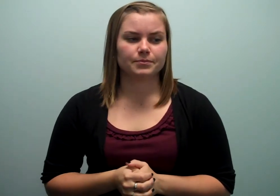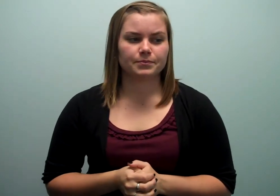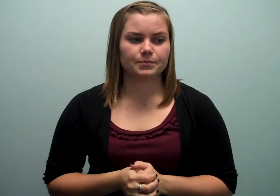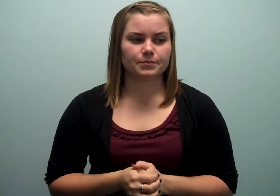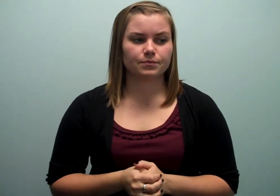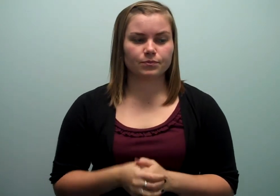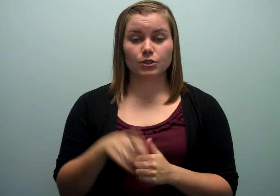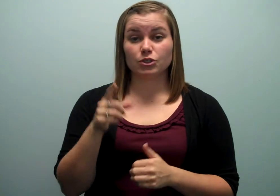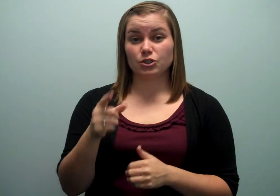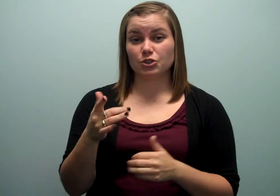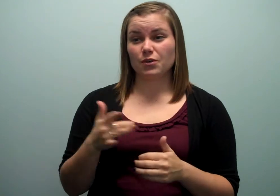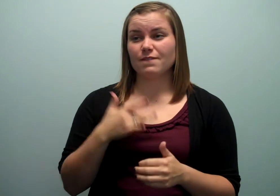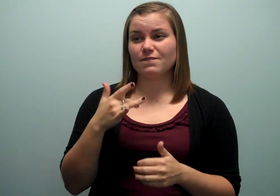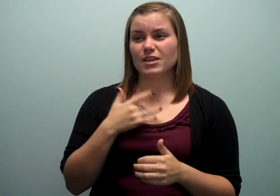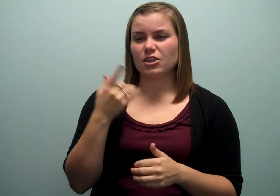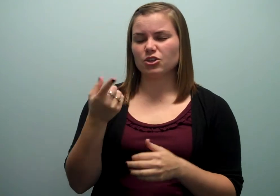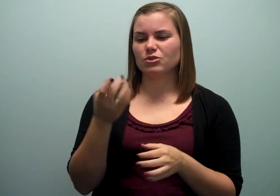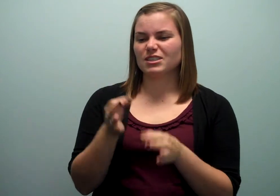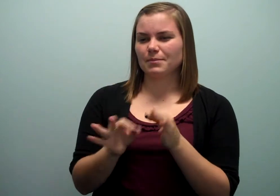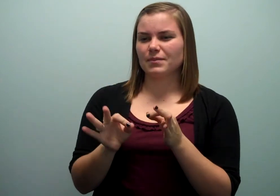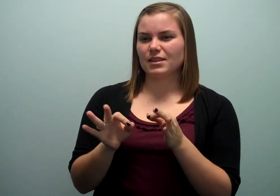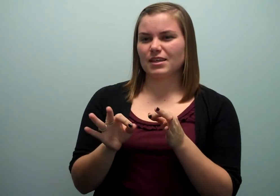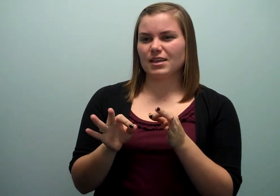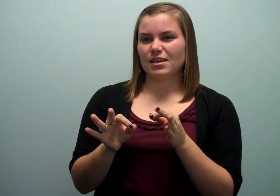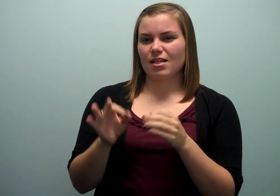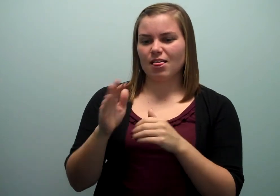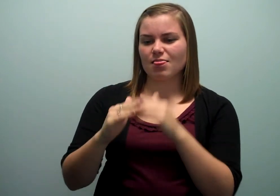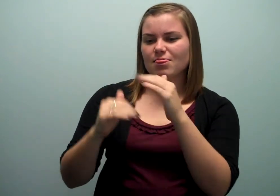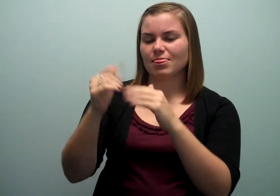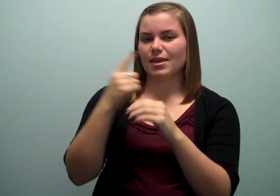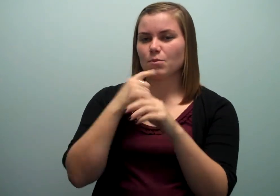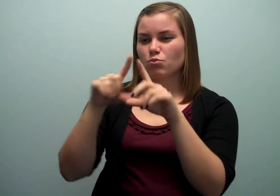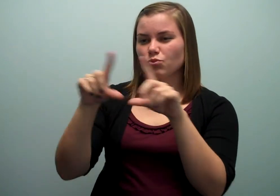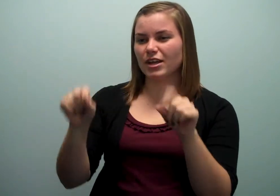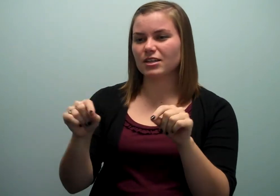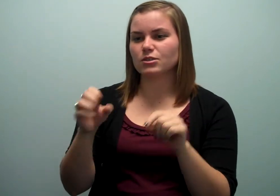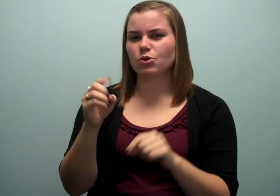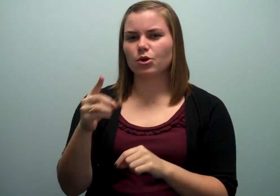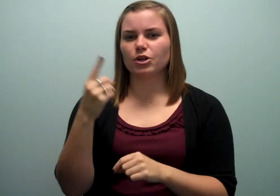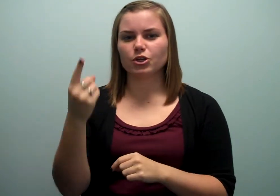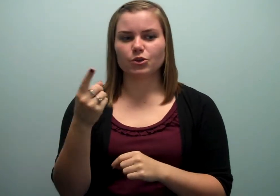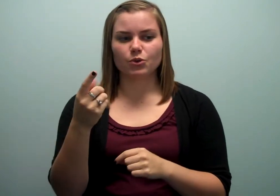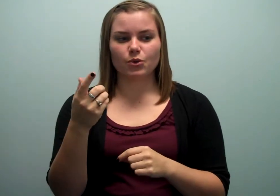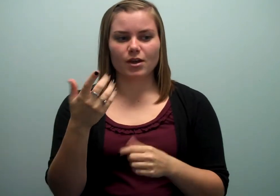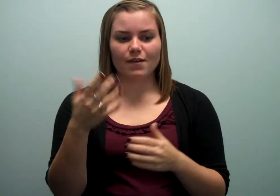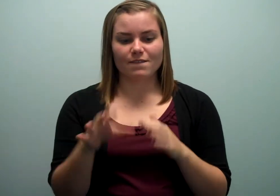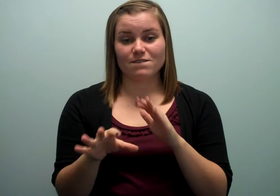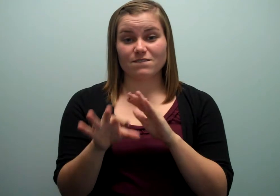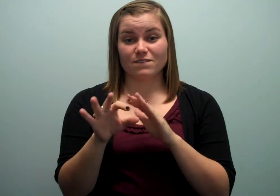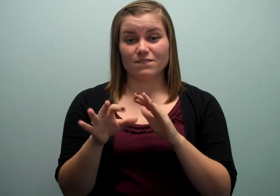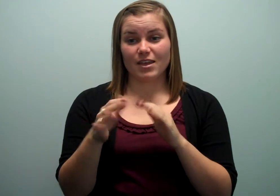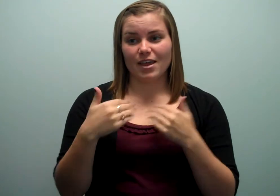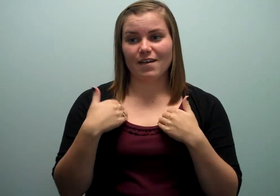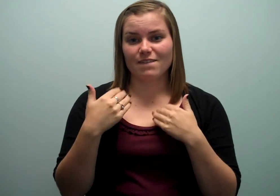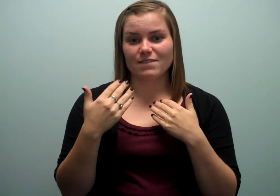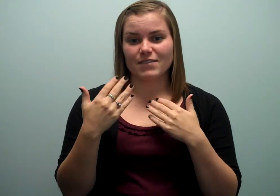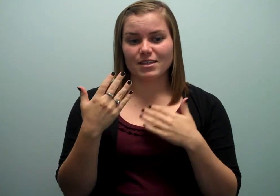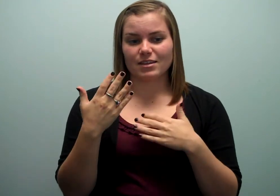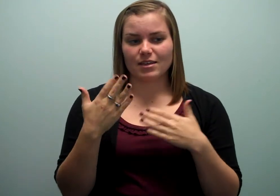you feel as though you simply laid bricks? Or do you retain the original joy and enthusiasm of your life